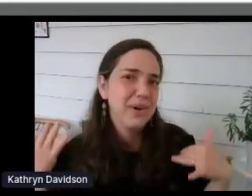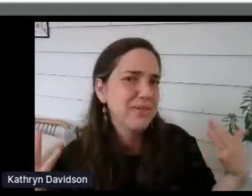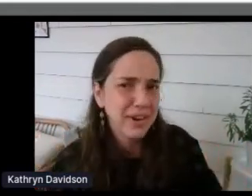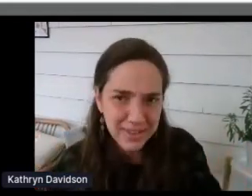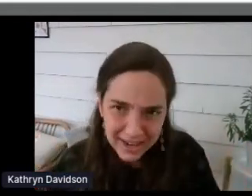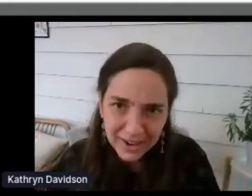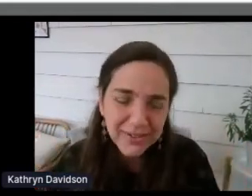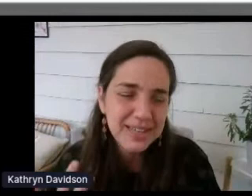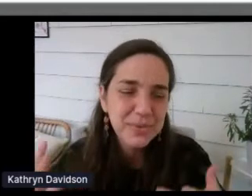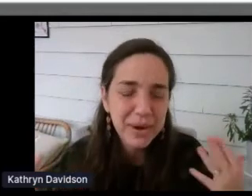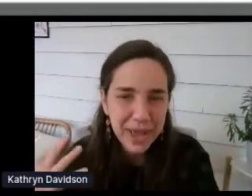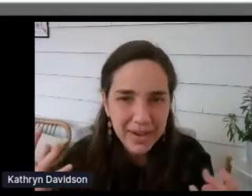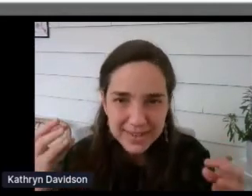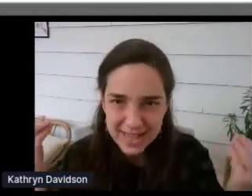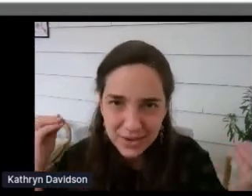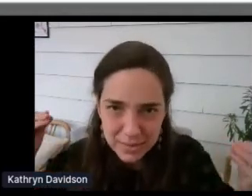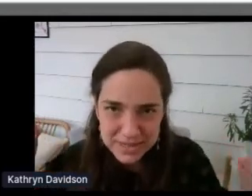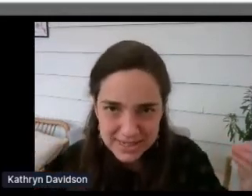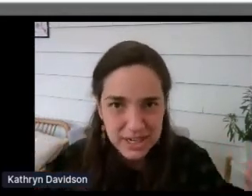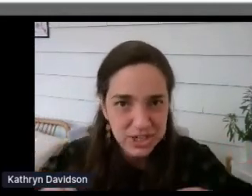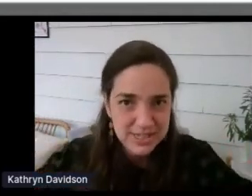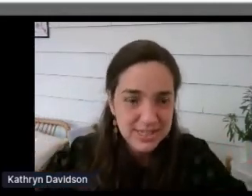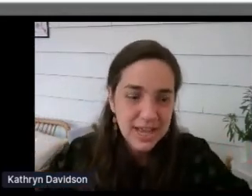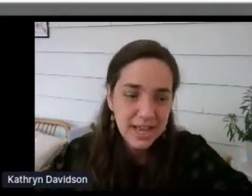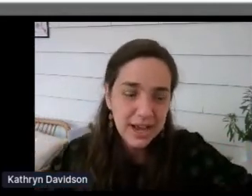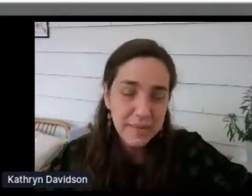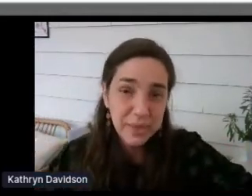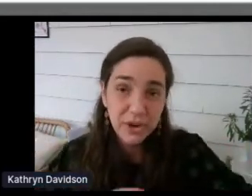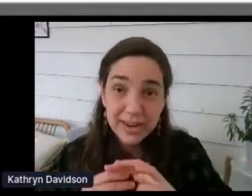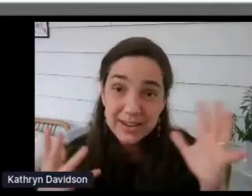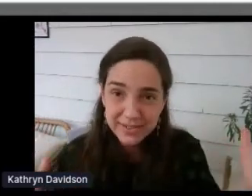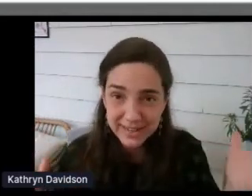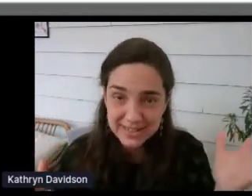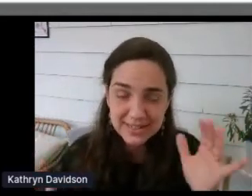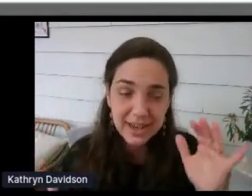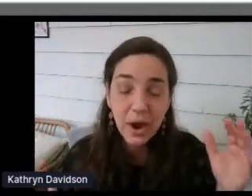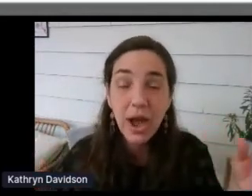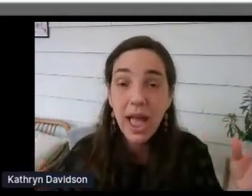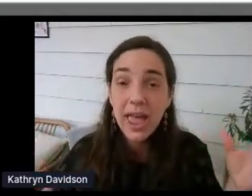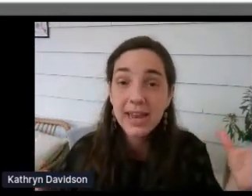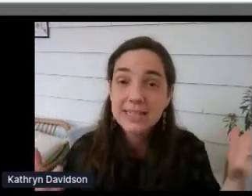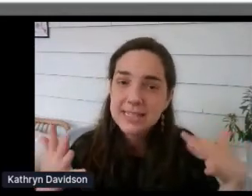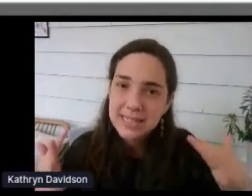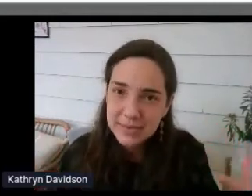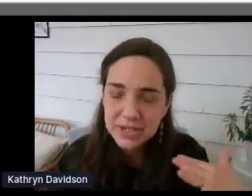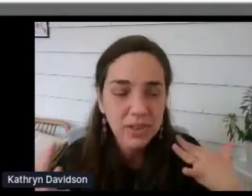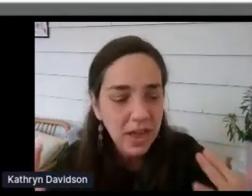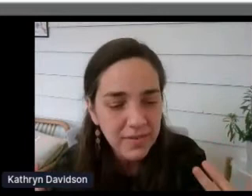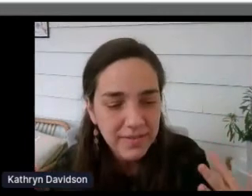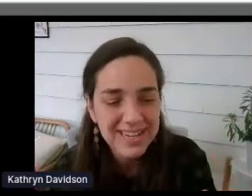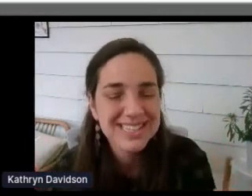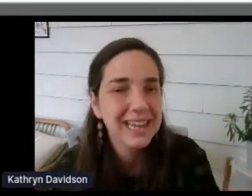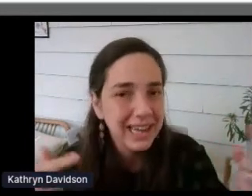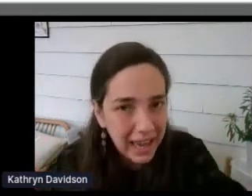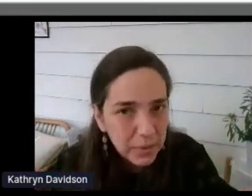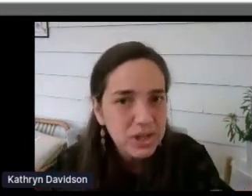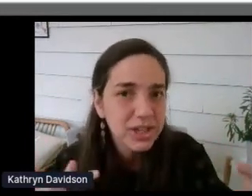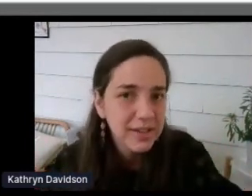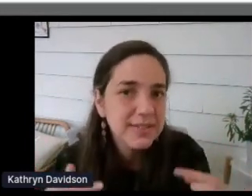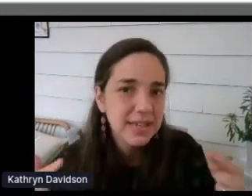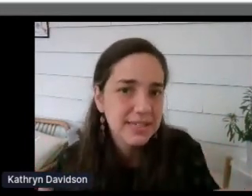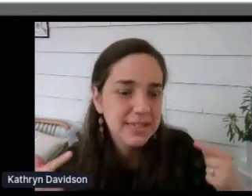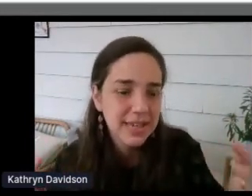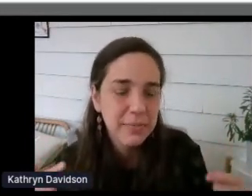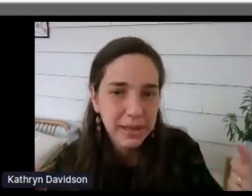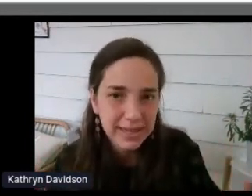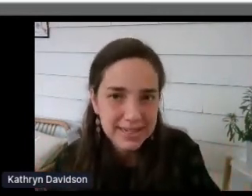do that. You know how to figure that out, right? So we have exact representations that are infinite. And there's a lot of evidence that language